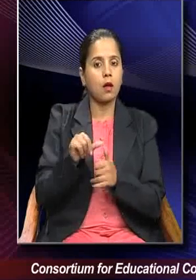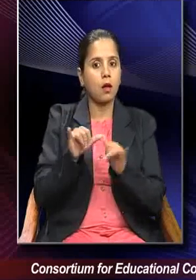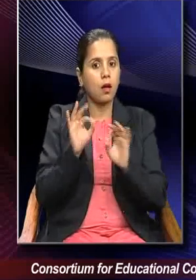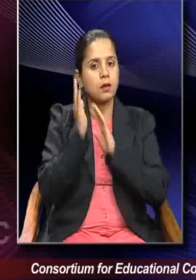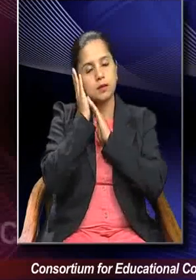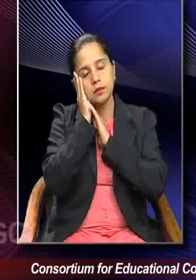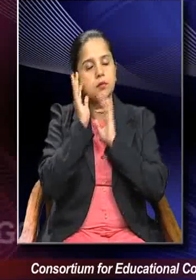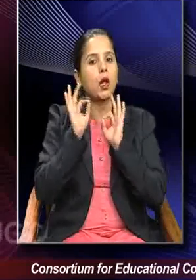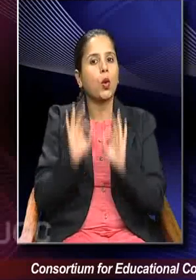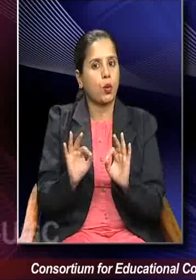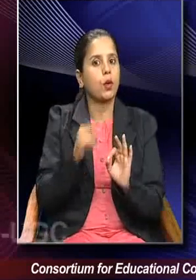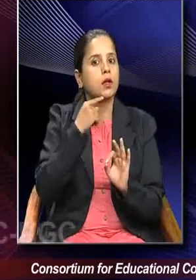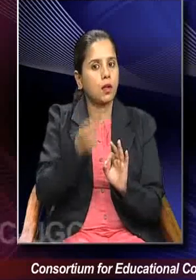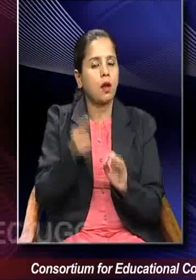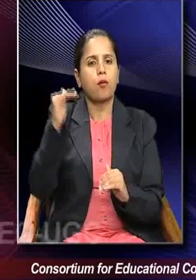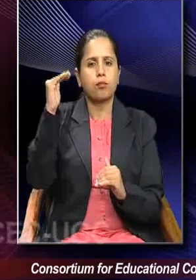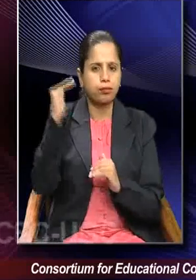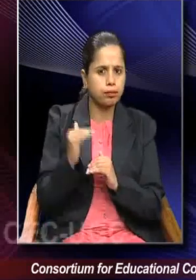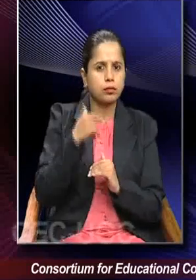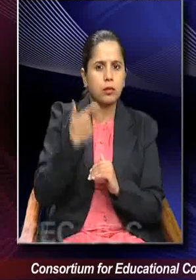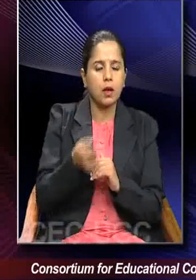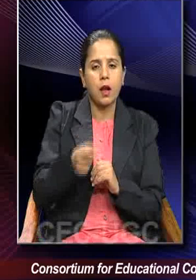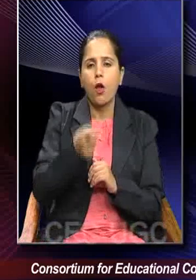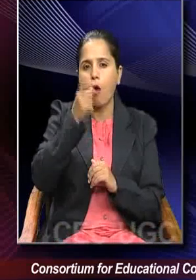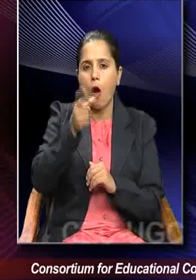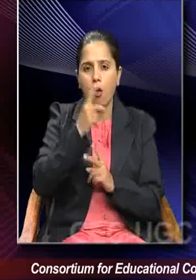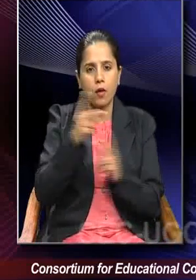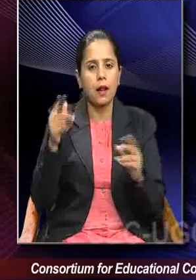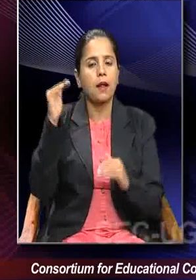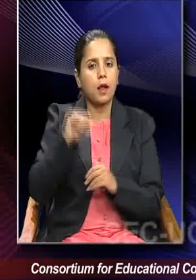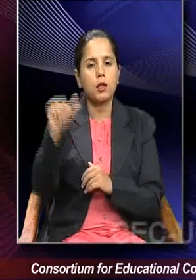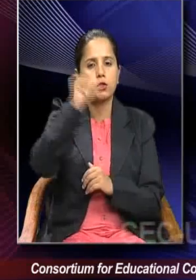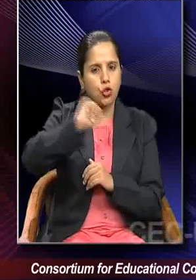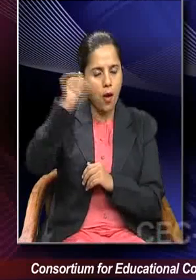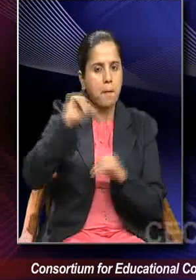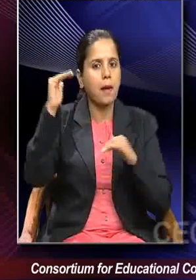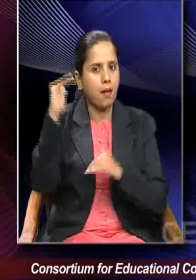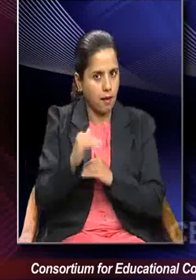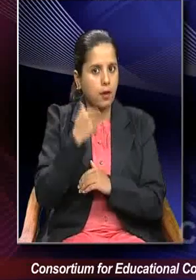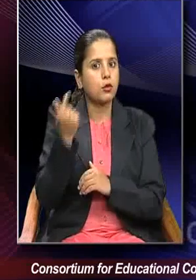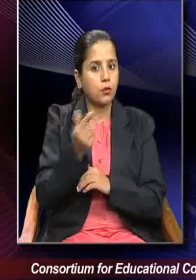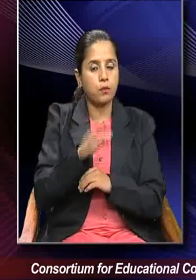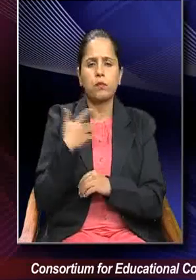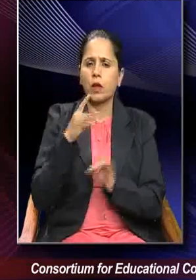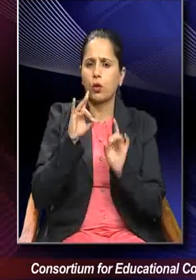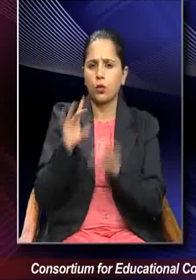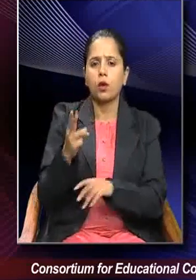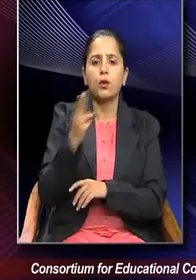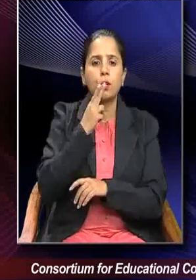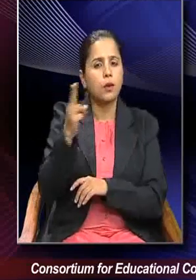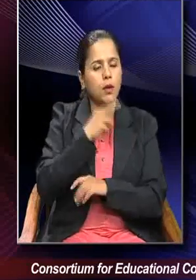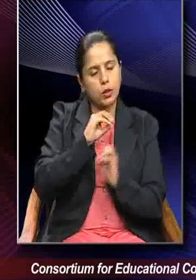sleep, reducing the caffeine and alcohol use, quitting the